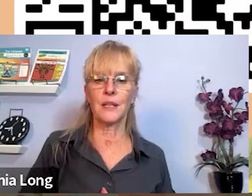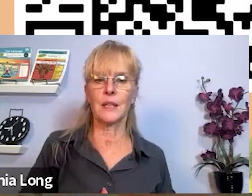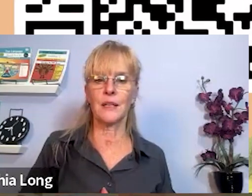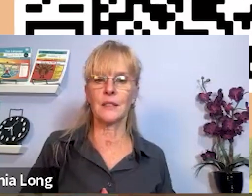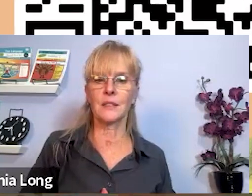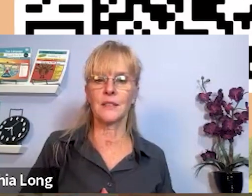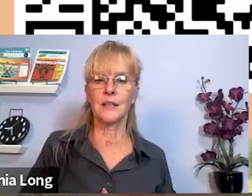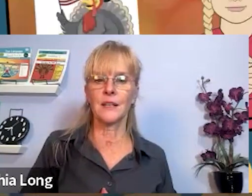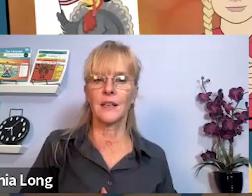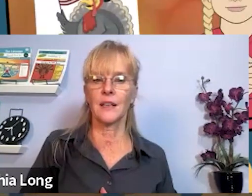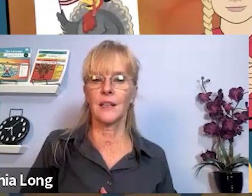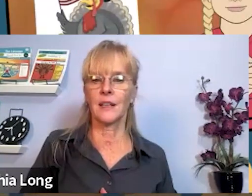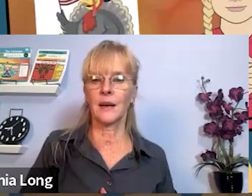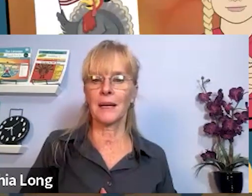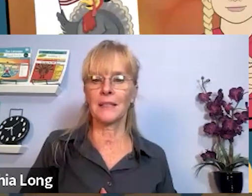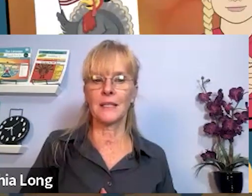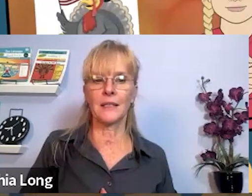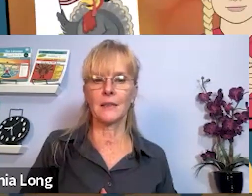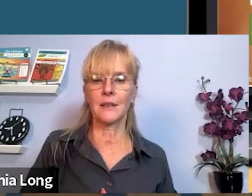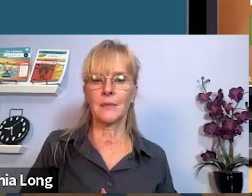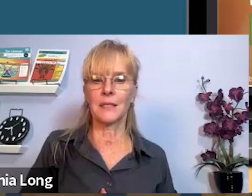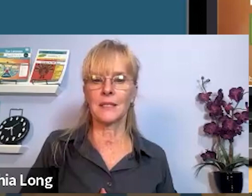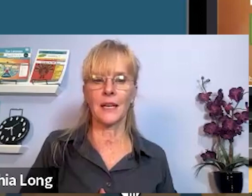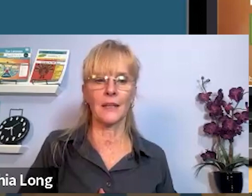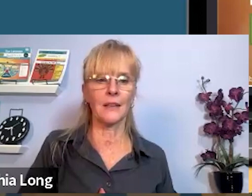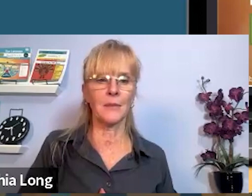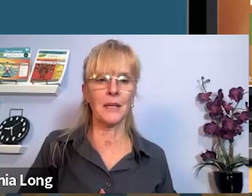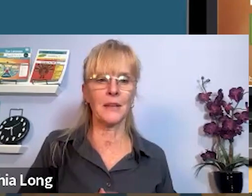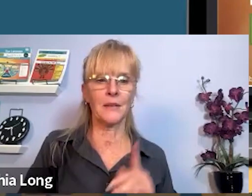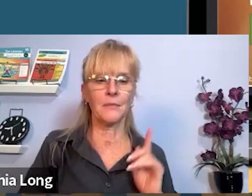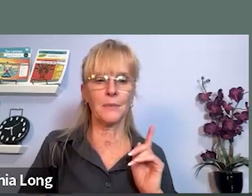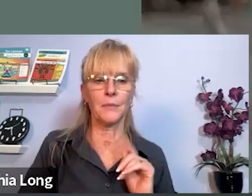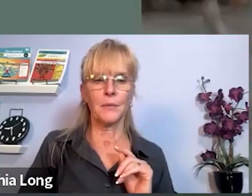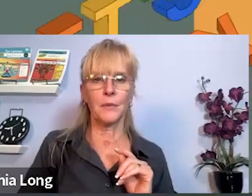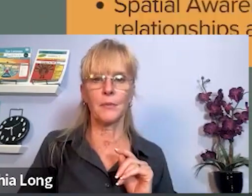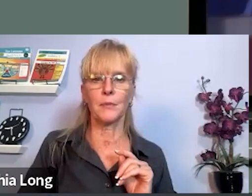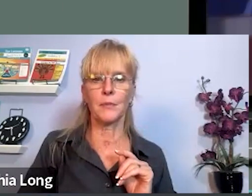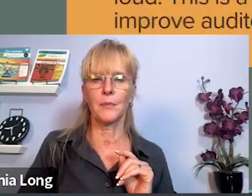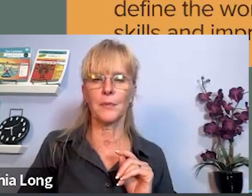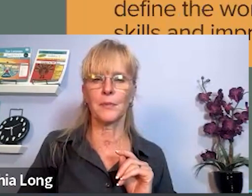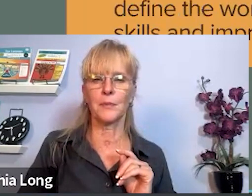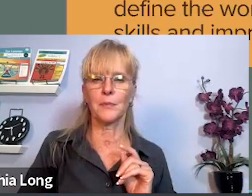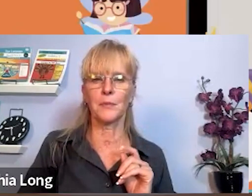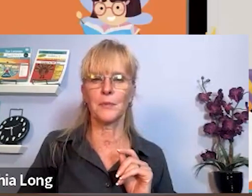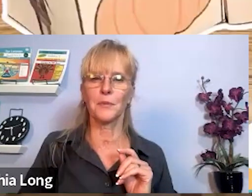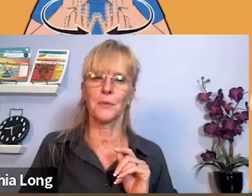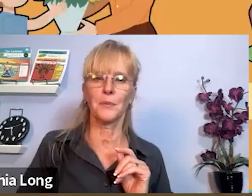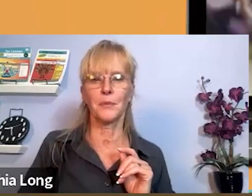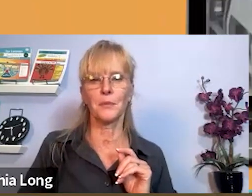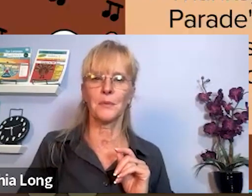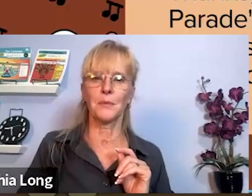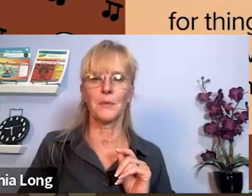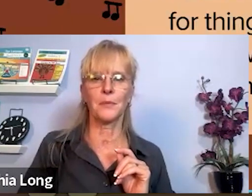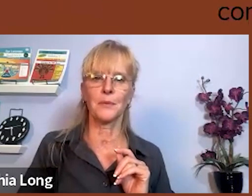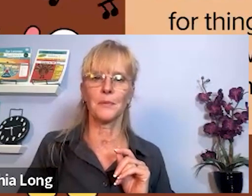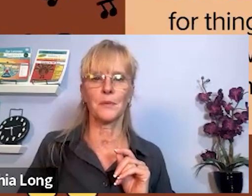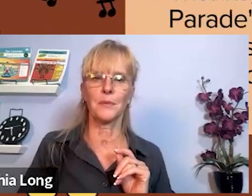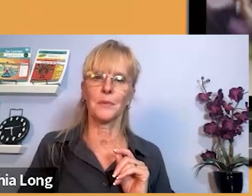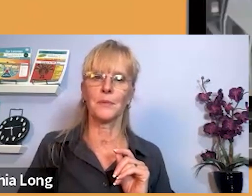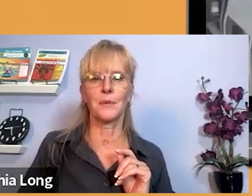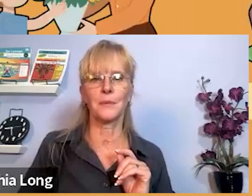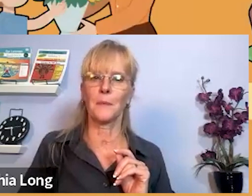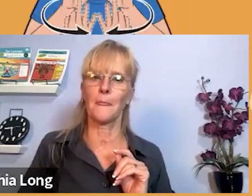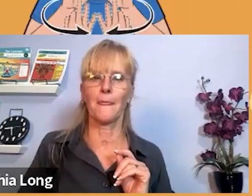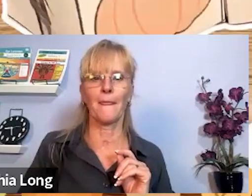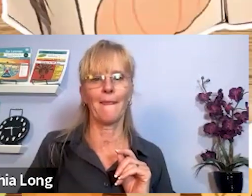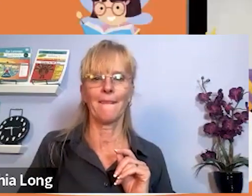through these. Yep, I did. Give me a second. Let me hit boom, boom, boom, boom, boom, boom, boom, boom, boom, boom, boom, boom, boom, boom,